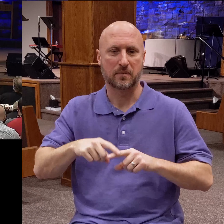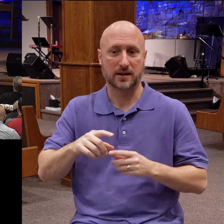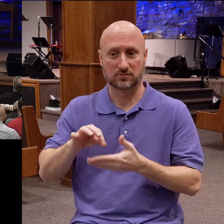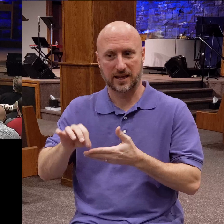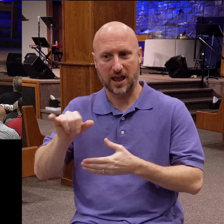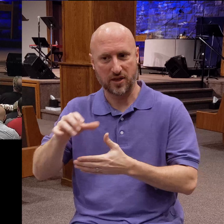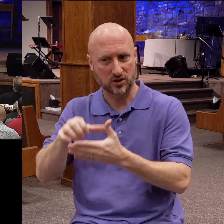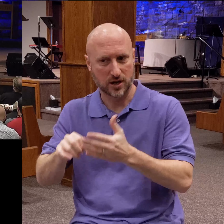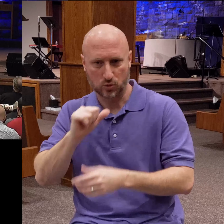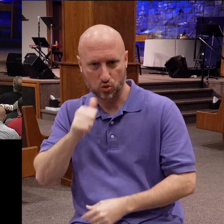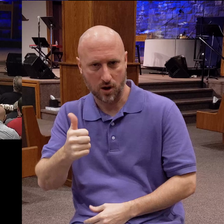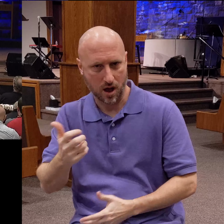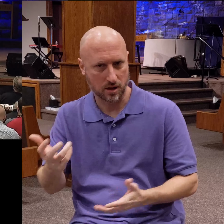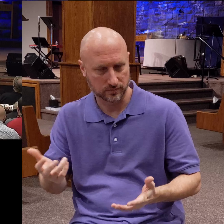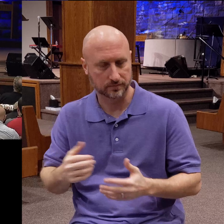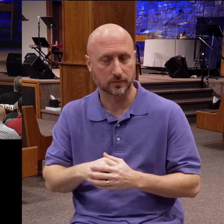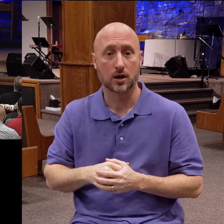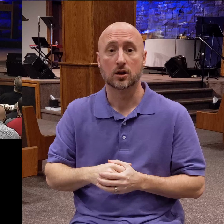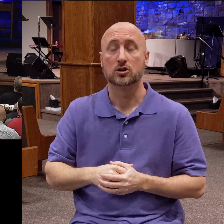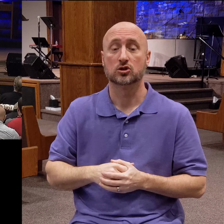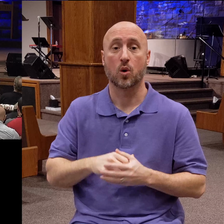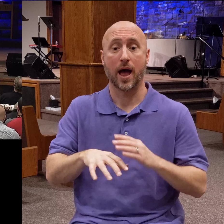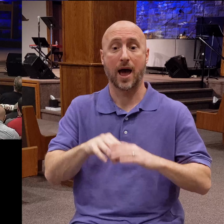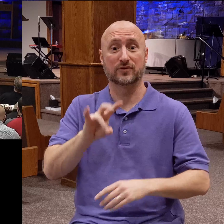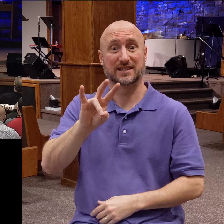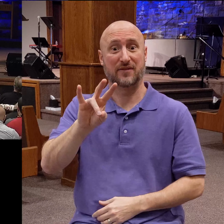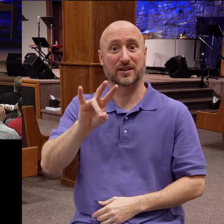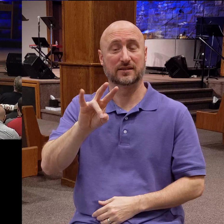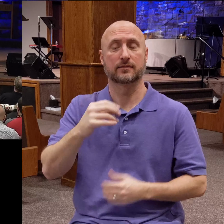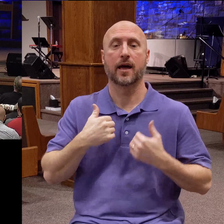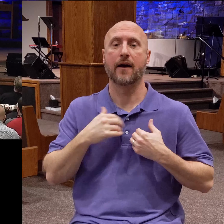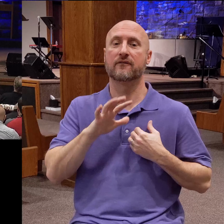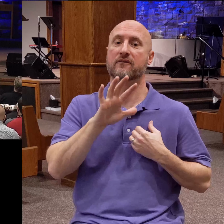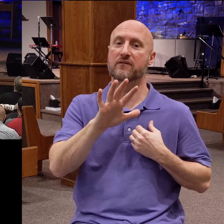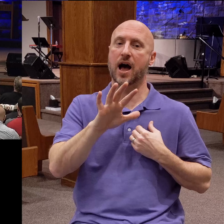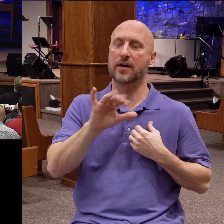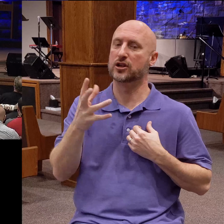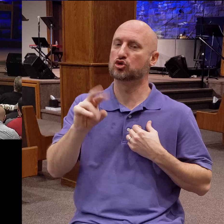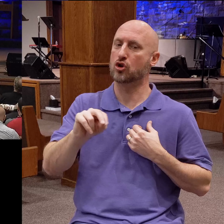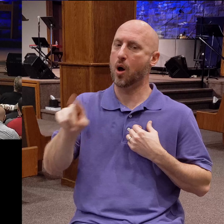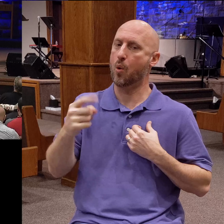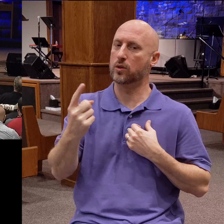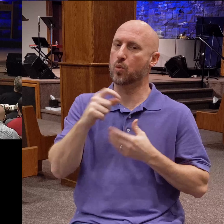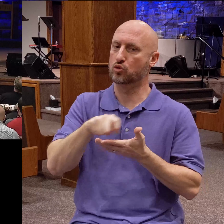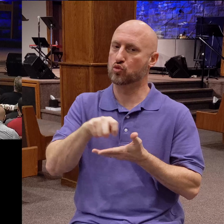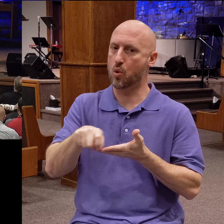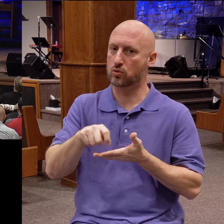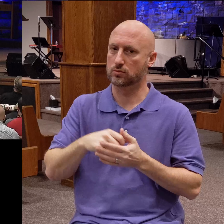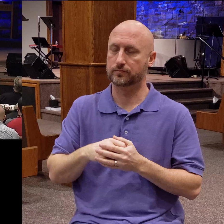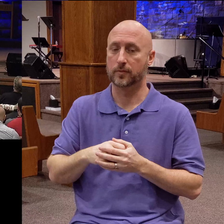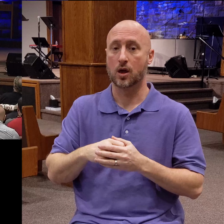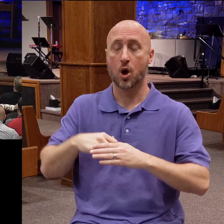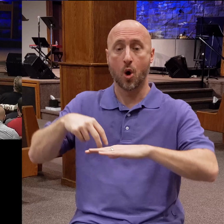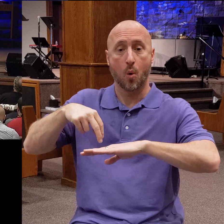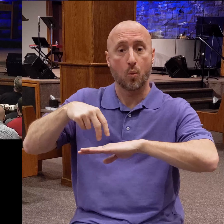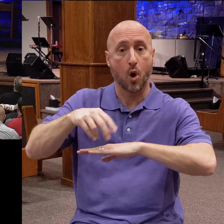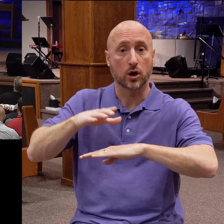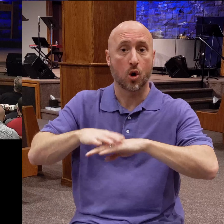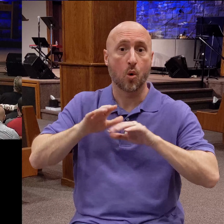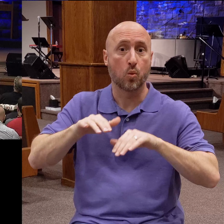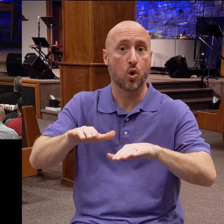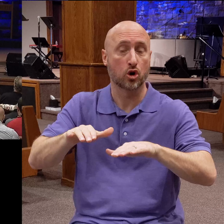And five of those seven are exclusive to John. The walking on the water and the